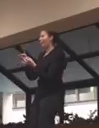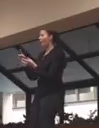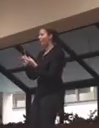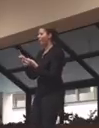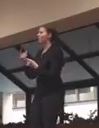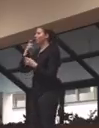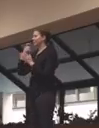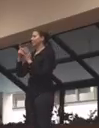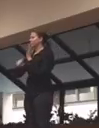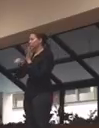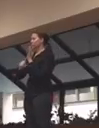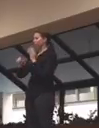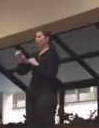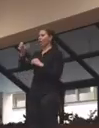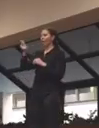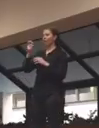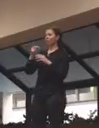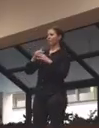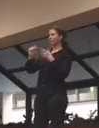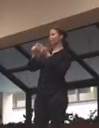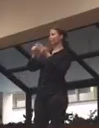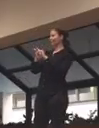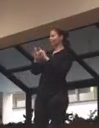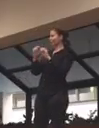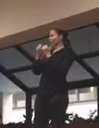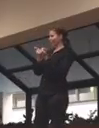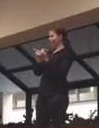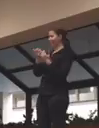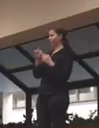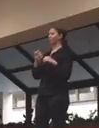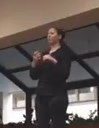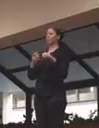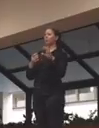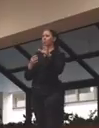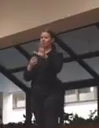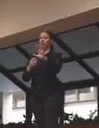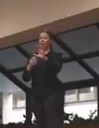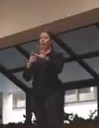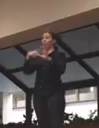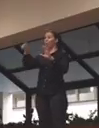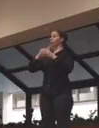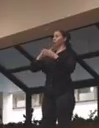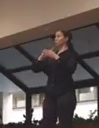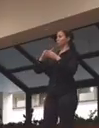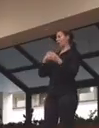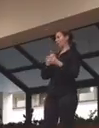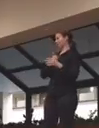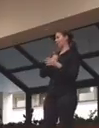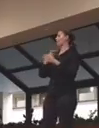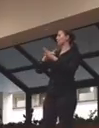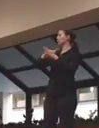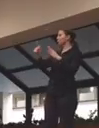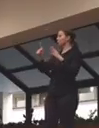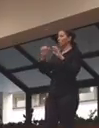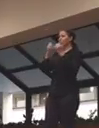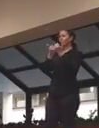I would just like to add one brief comment to Sandra. Yes, there have been other individuals researching